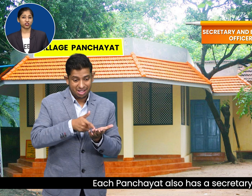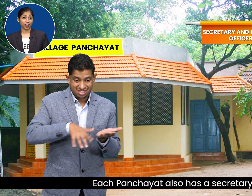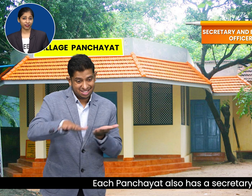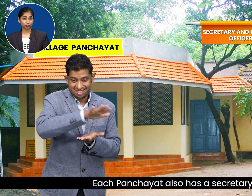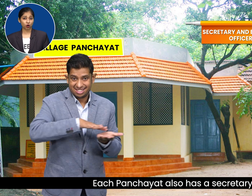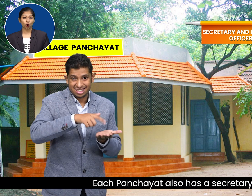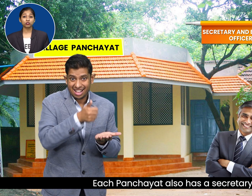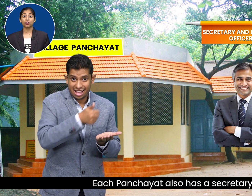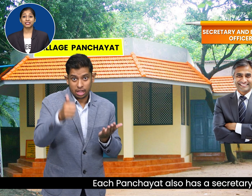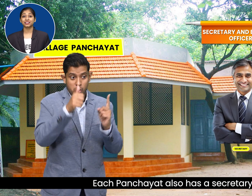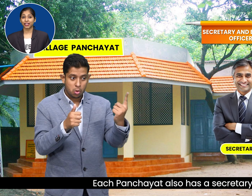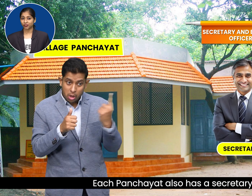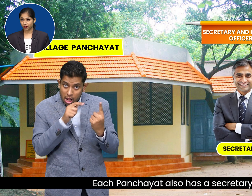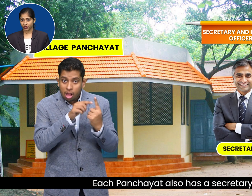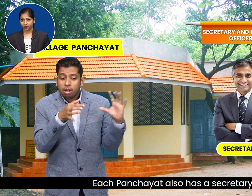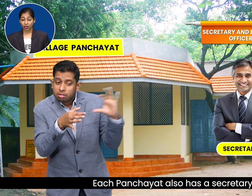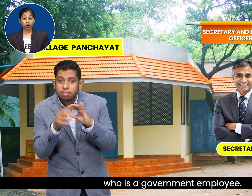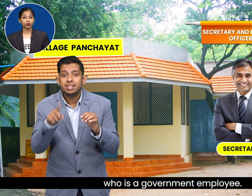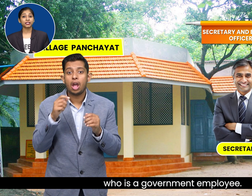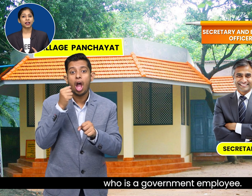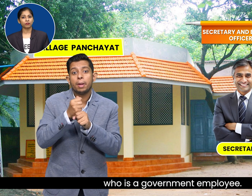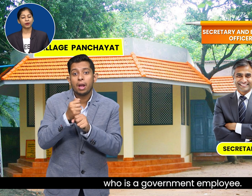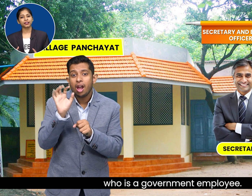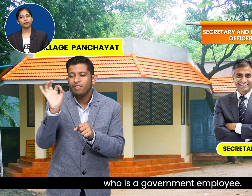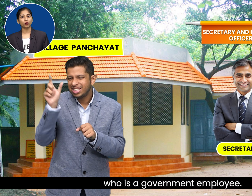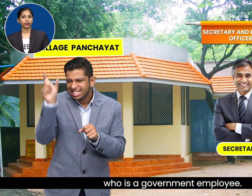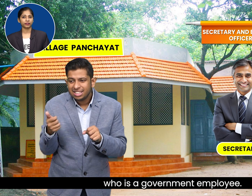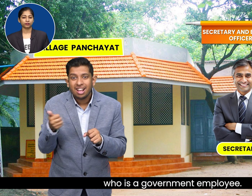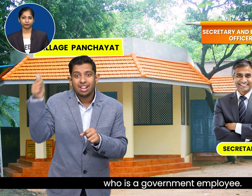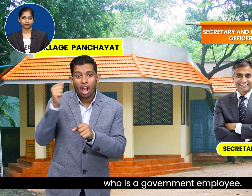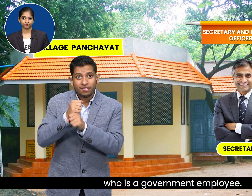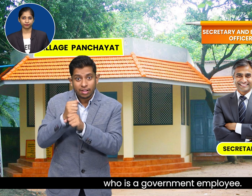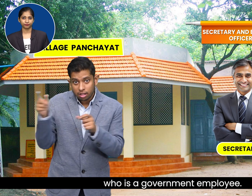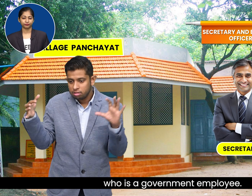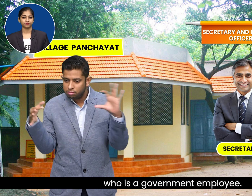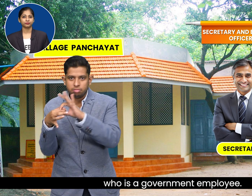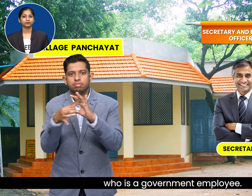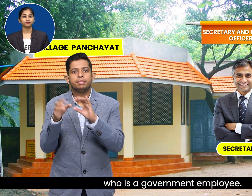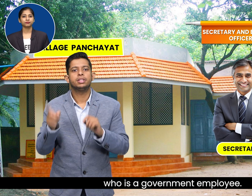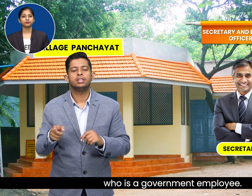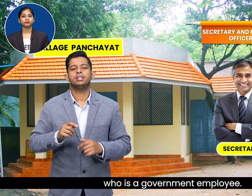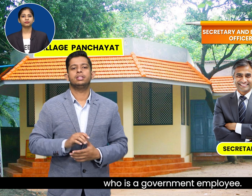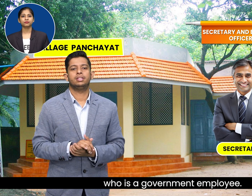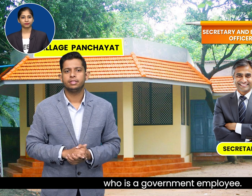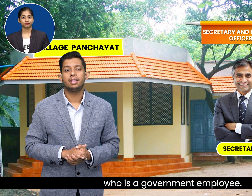Each panchayat also has a secretary who is a government employee.